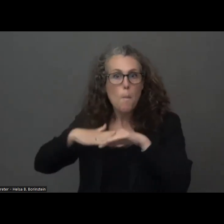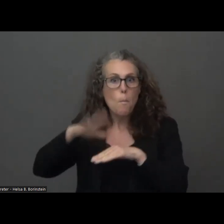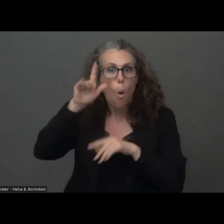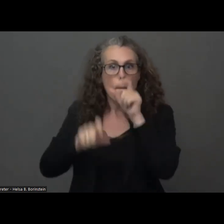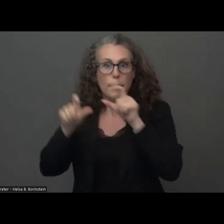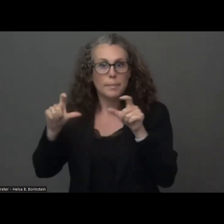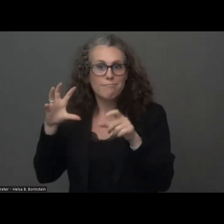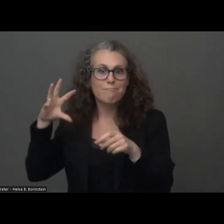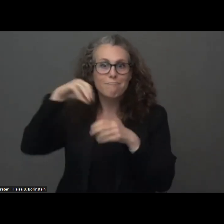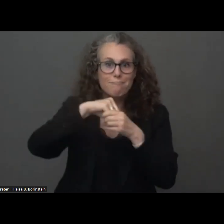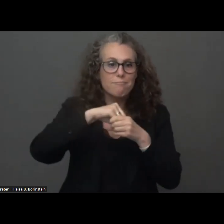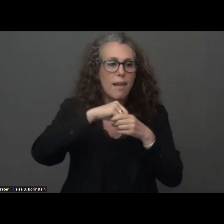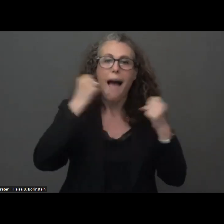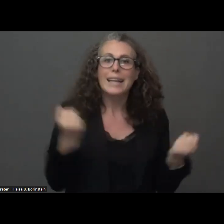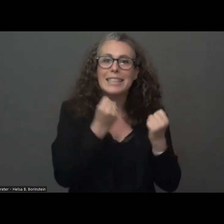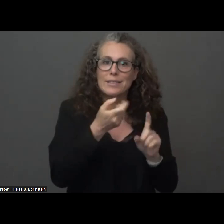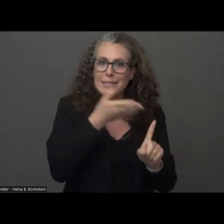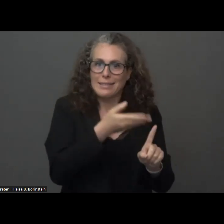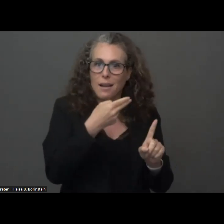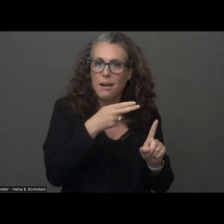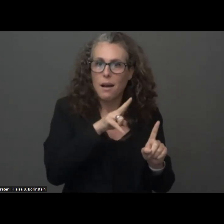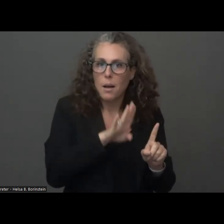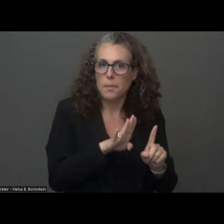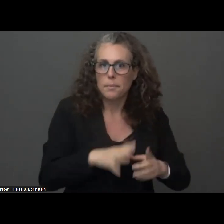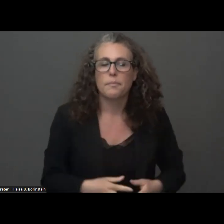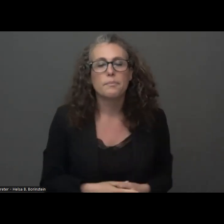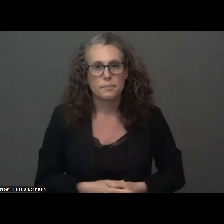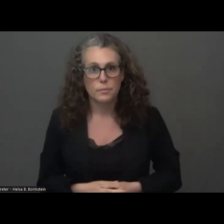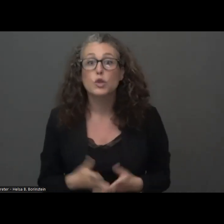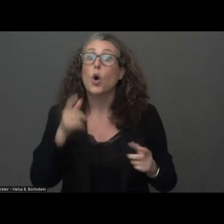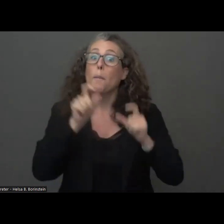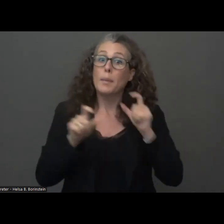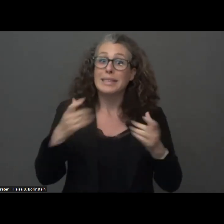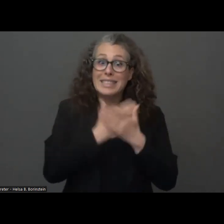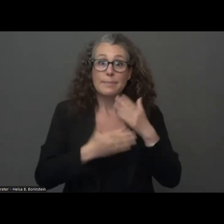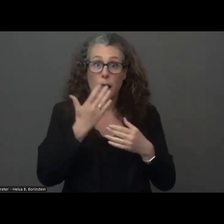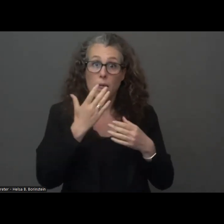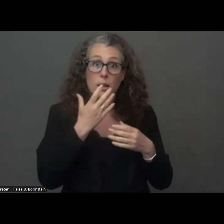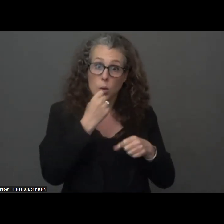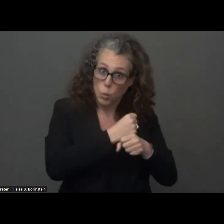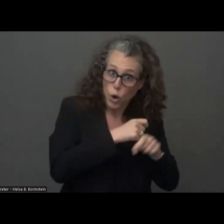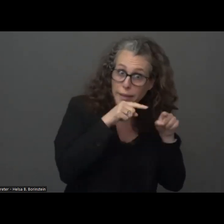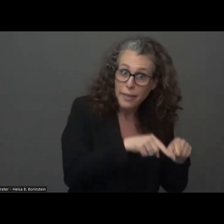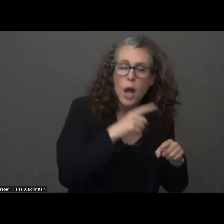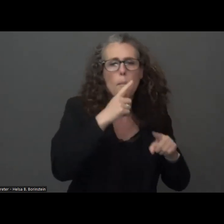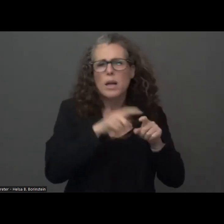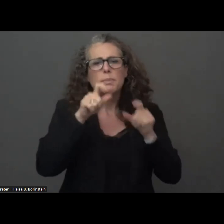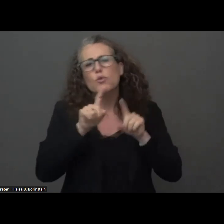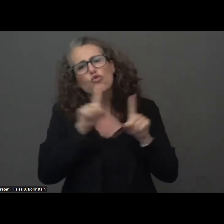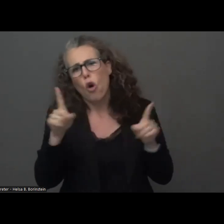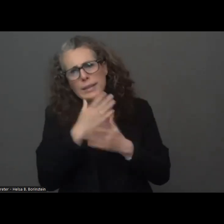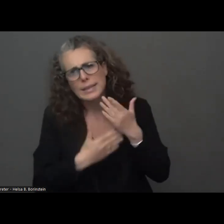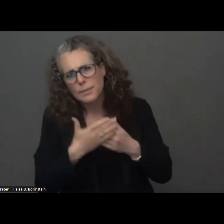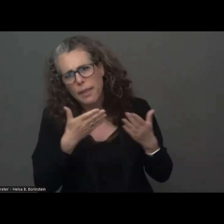in hub activities. So farmer hubs are blended. We have persons with disabilities and we also have persons, able-bodied persons,